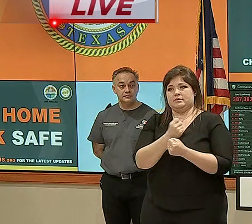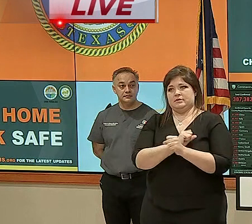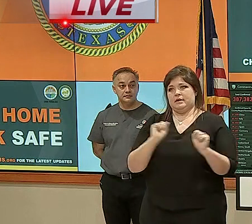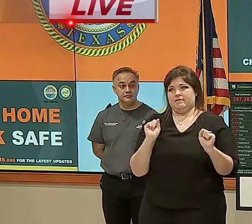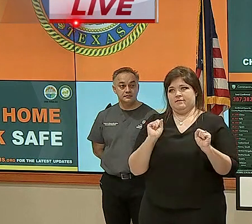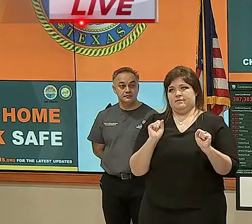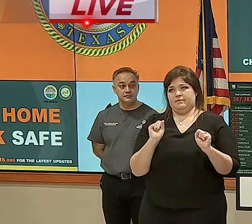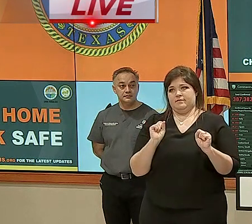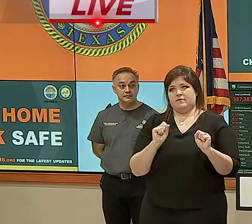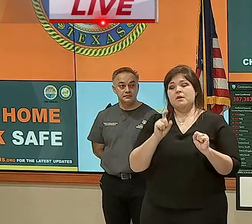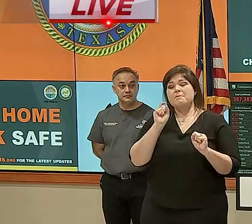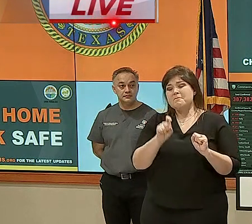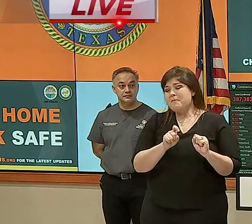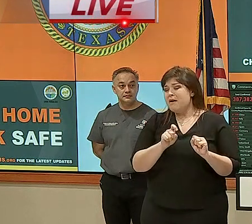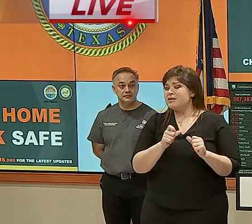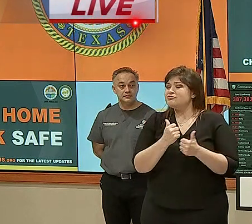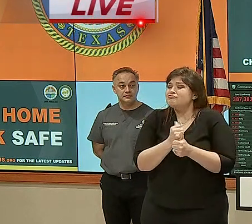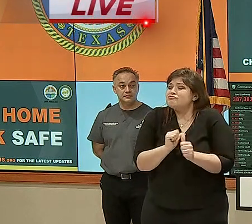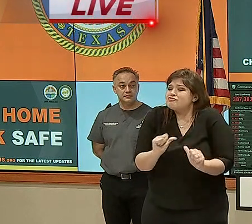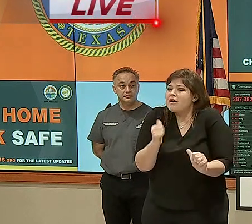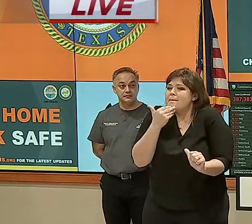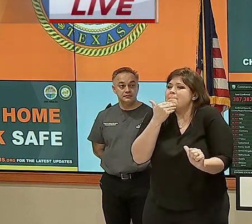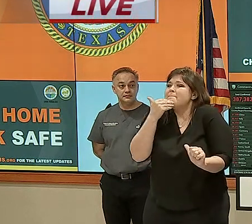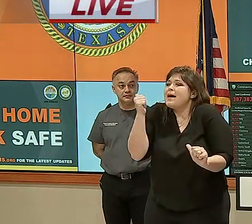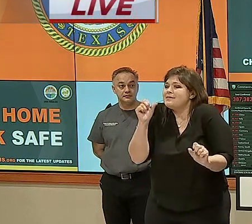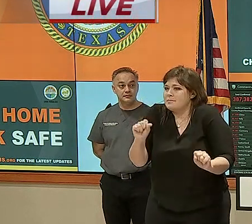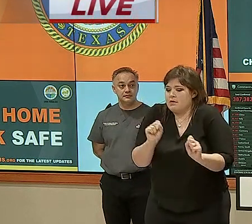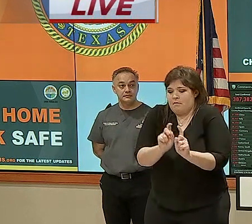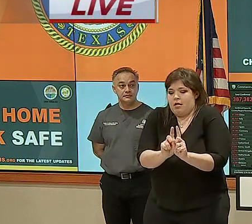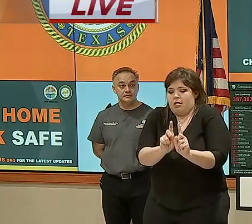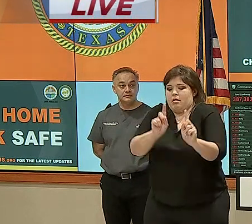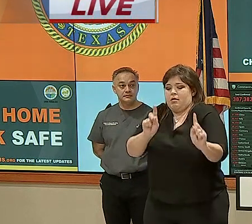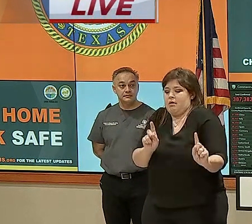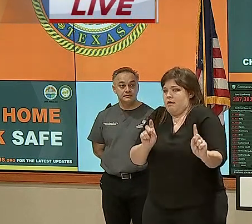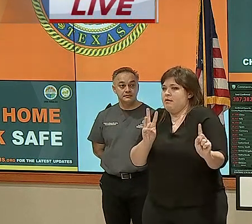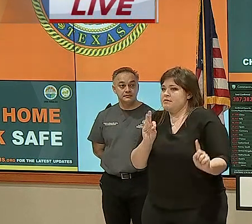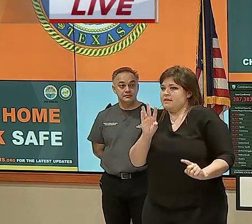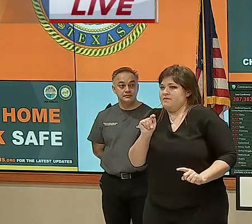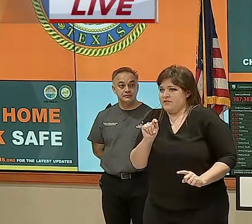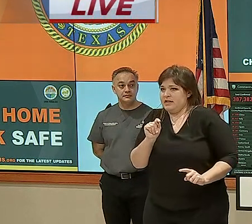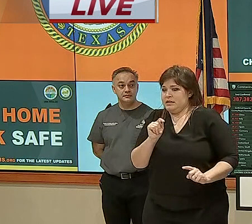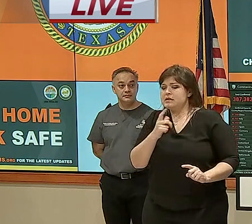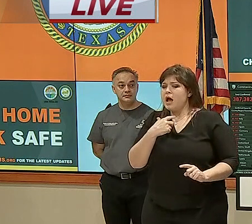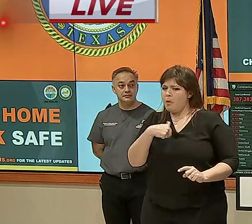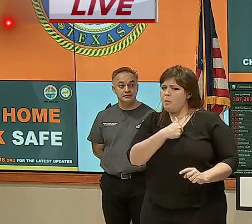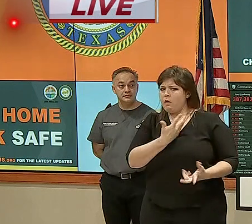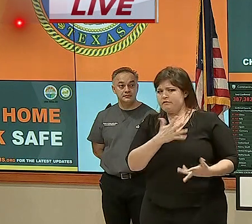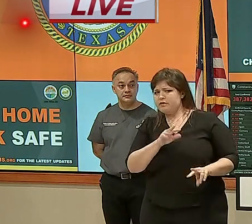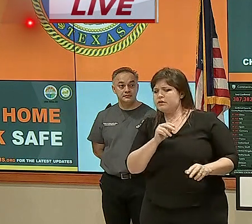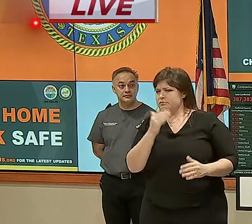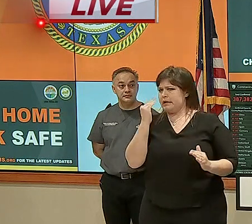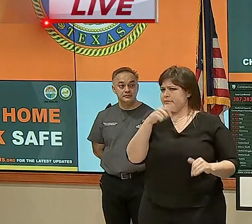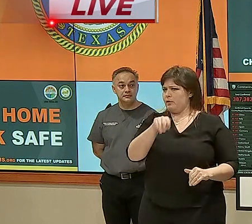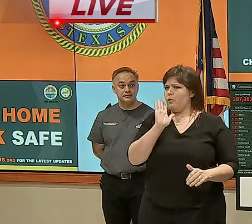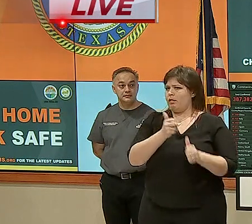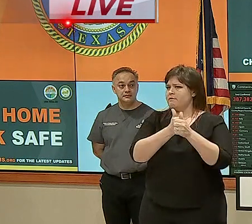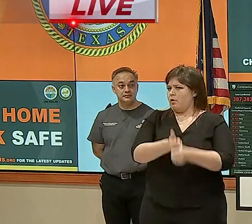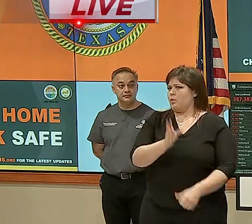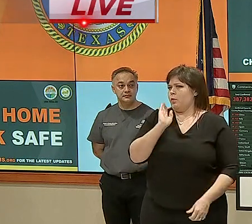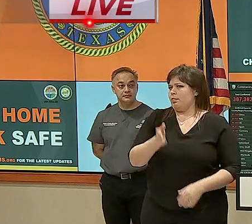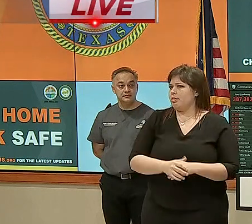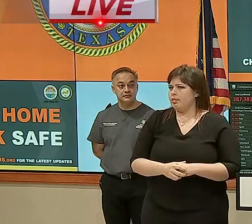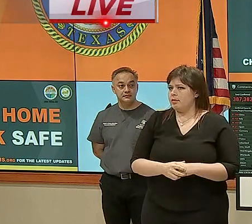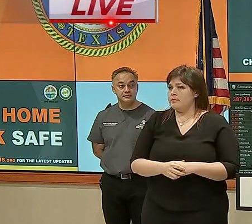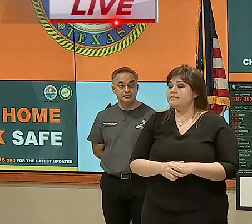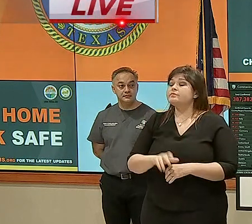as best as possible the social distancing and other requirements, and we expect them to do that. For others, stay